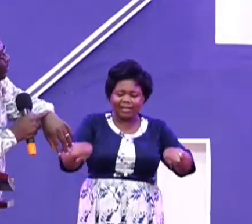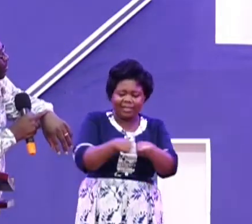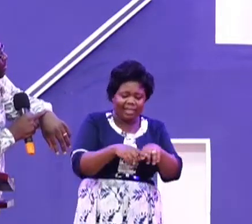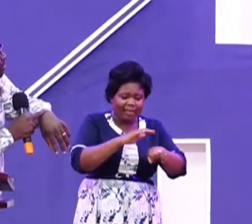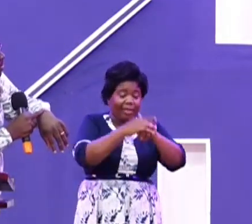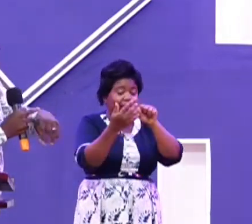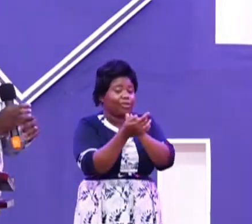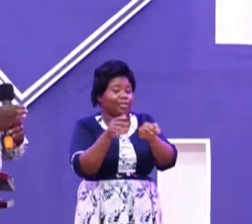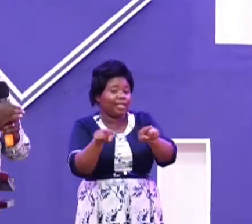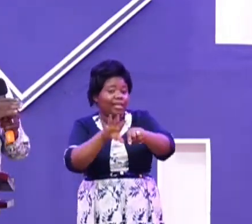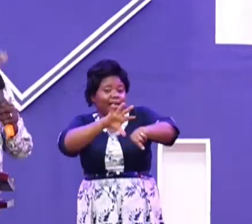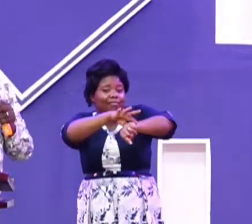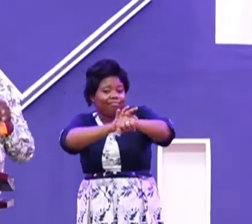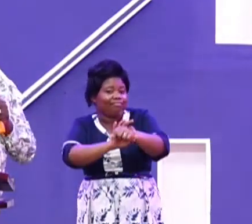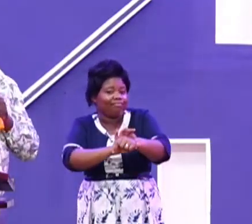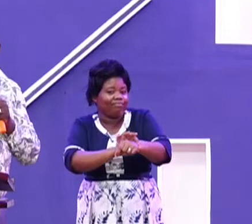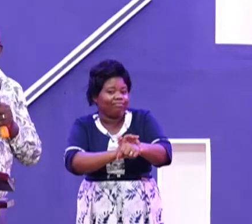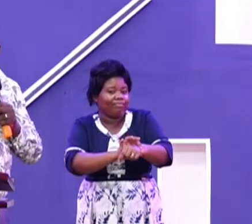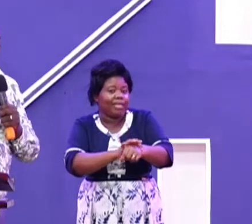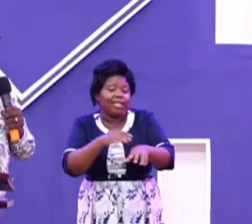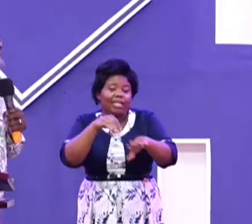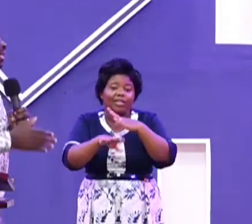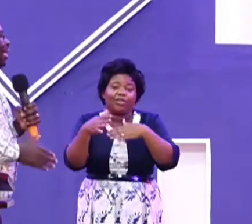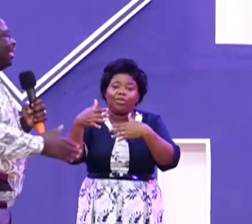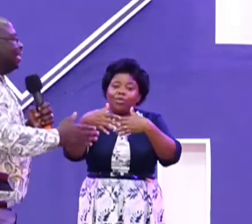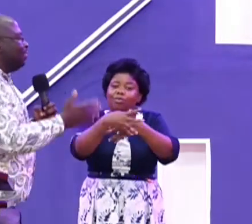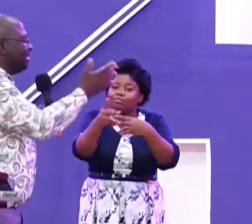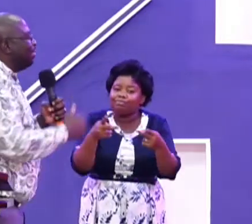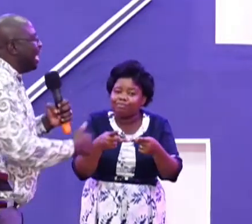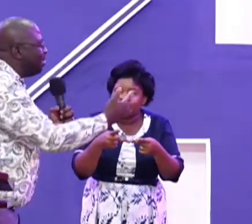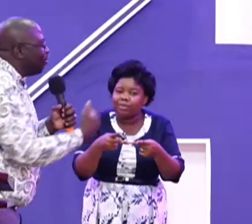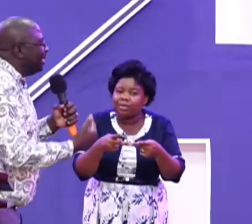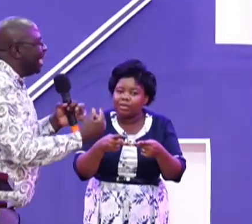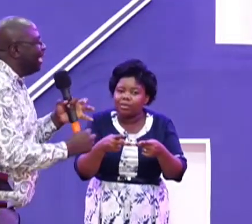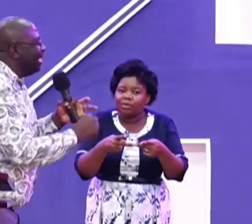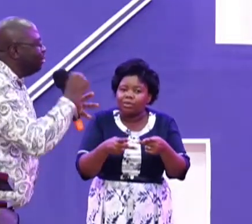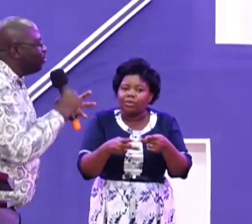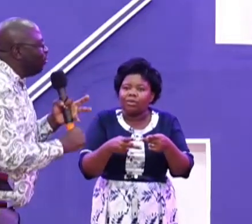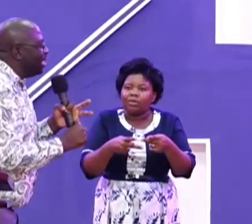You change the dress, the bracelet, and the shoes. Wardrobe yo. Your wardrobe. Bishe